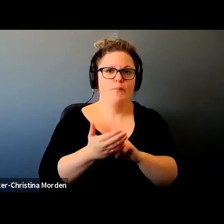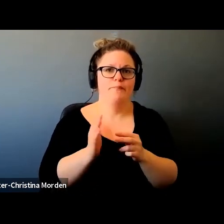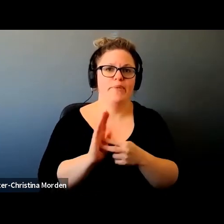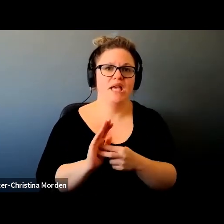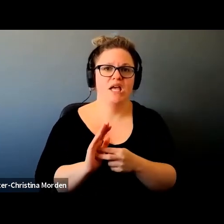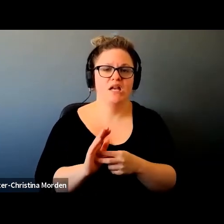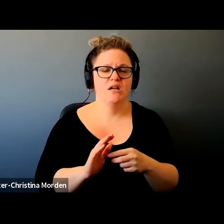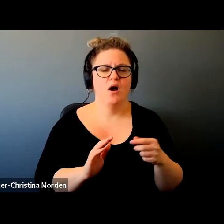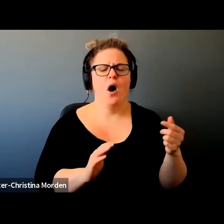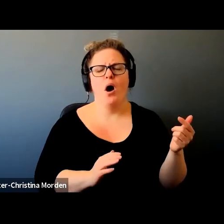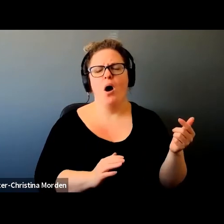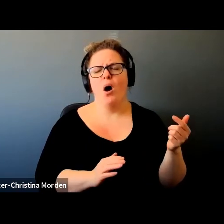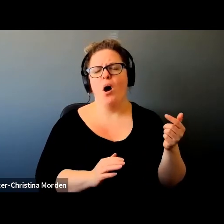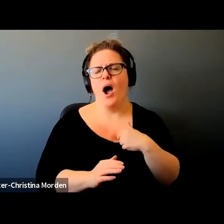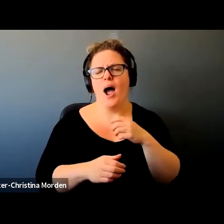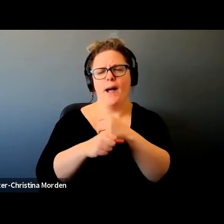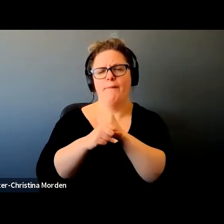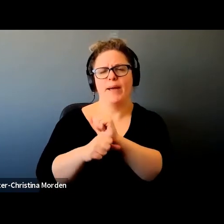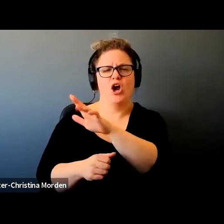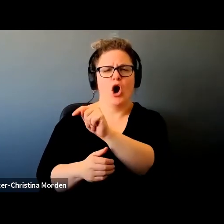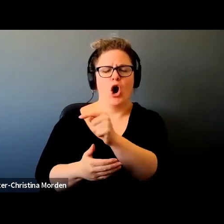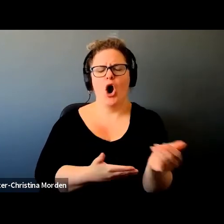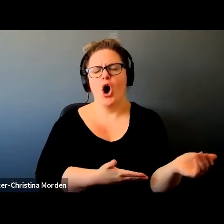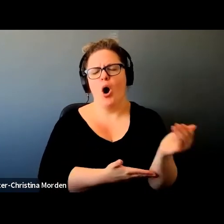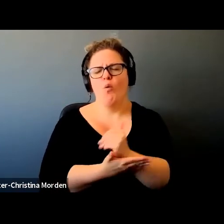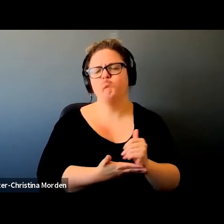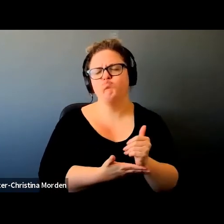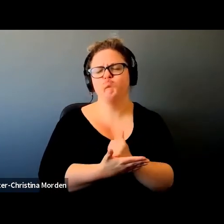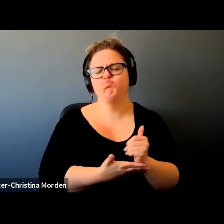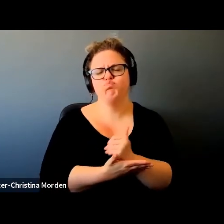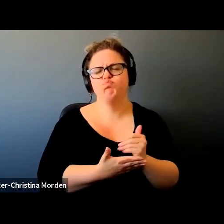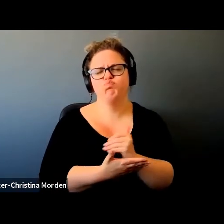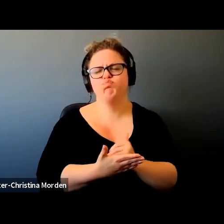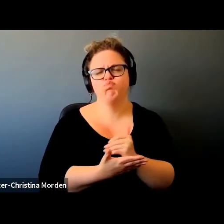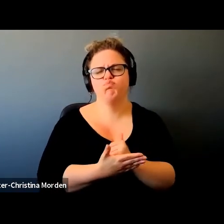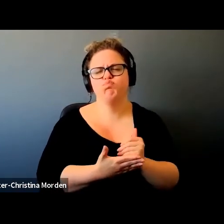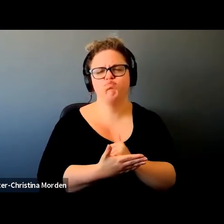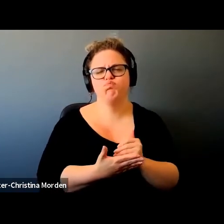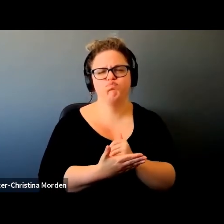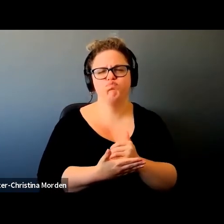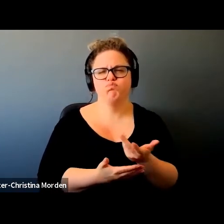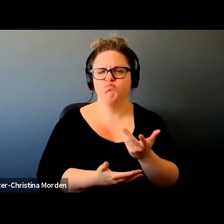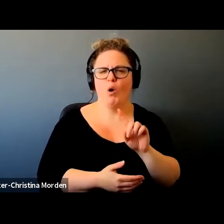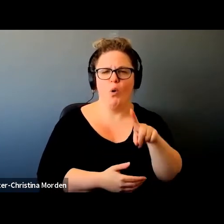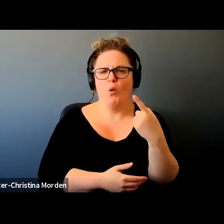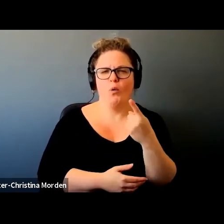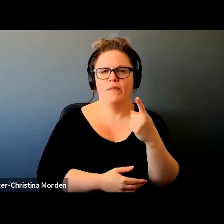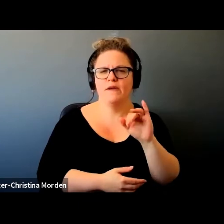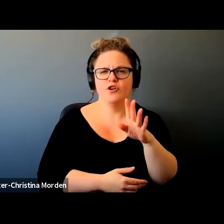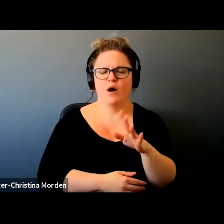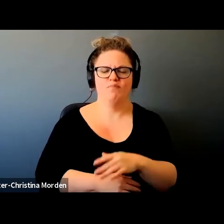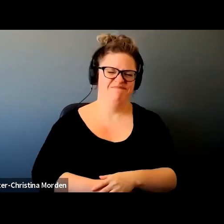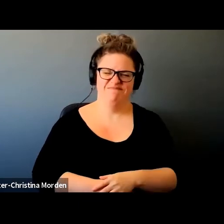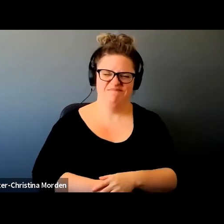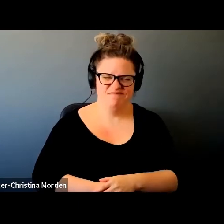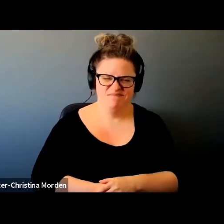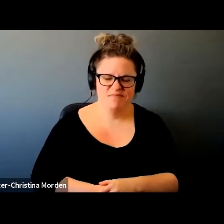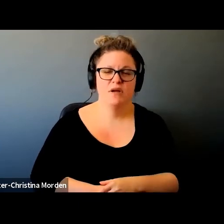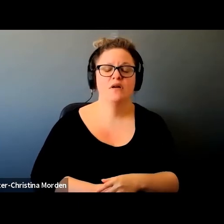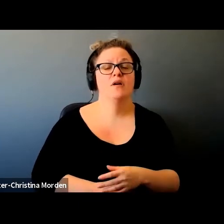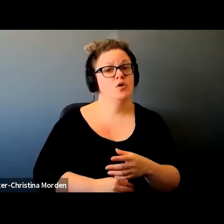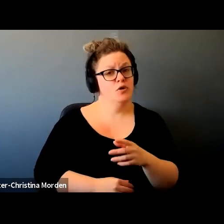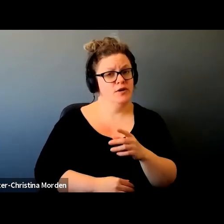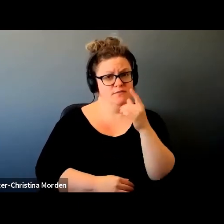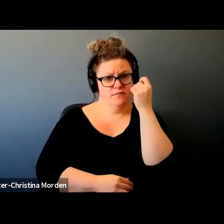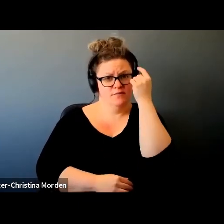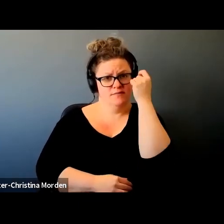making art that I can survive. Those are two separate things. It's a very small group of people